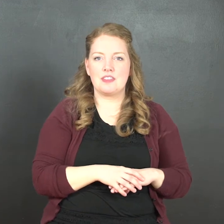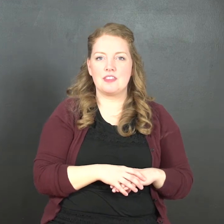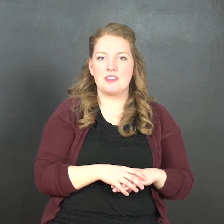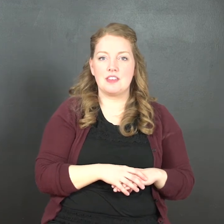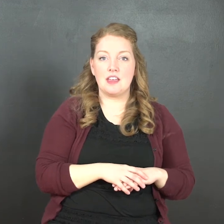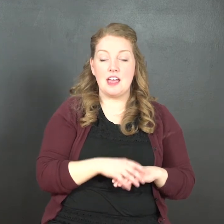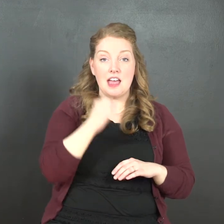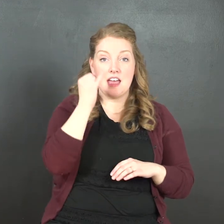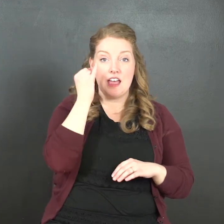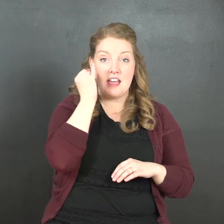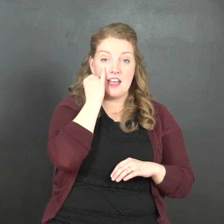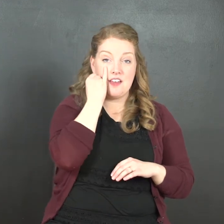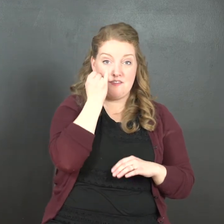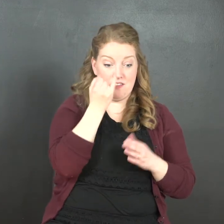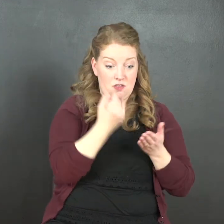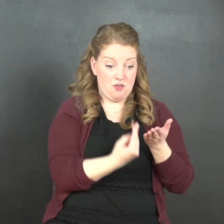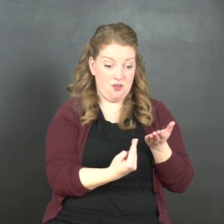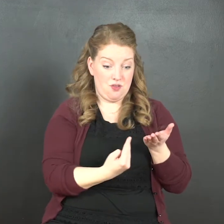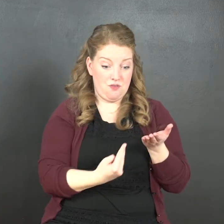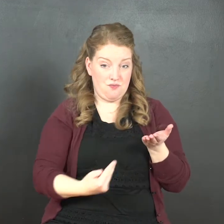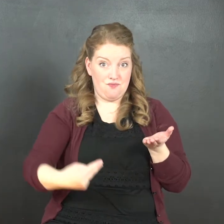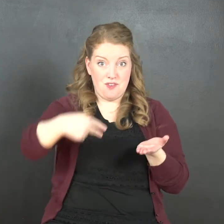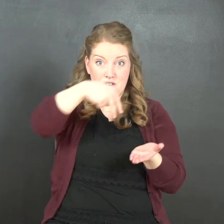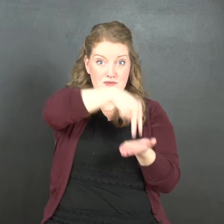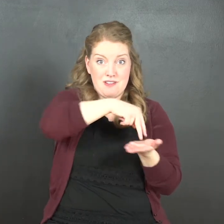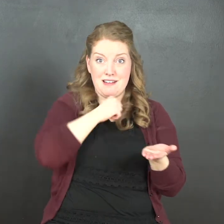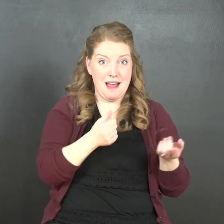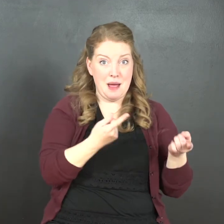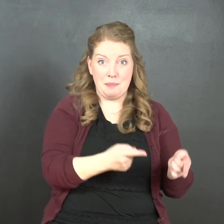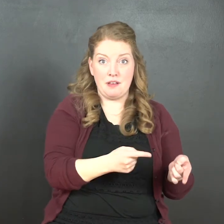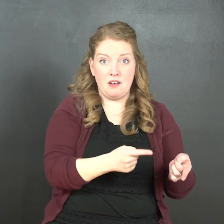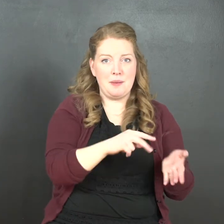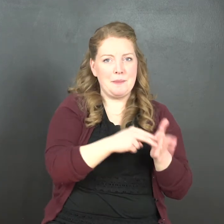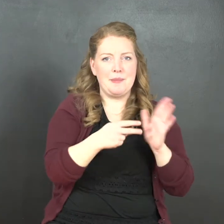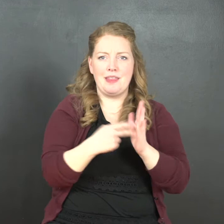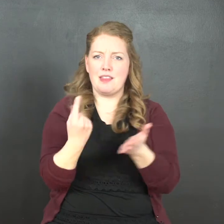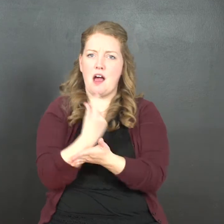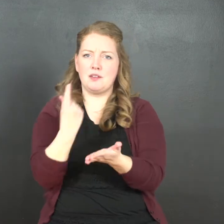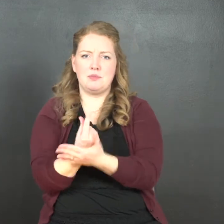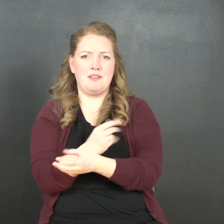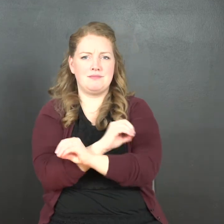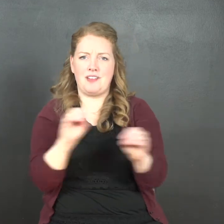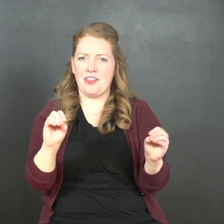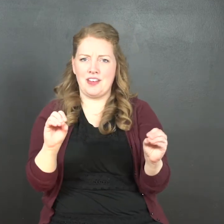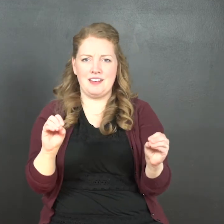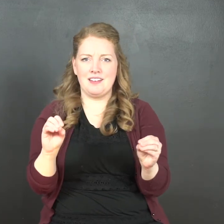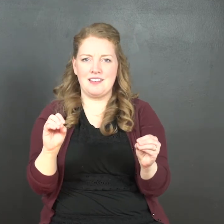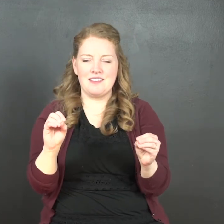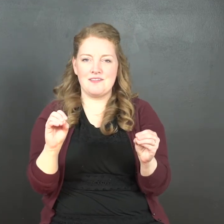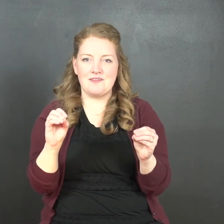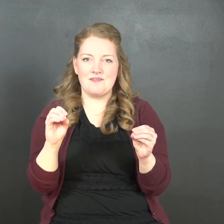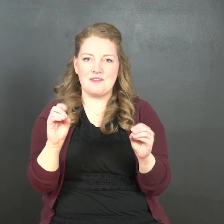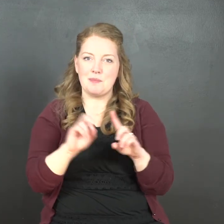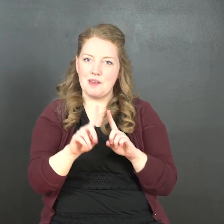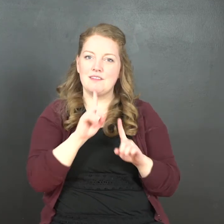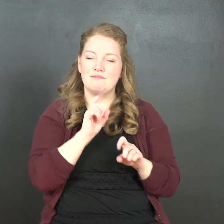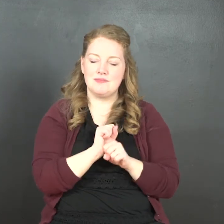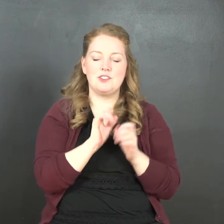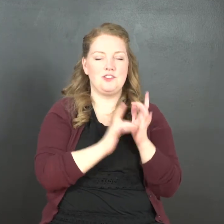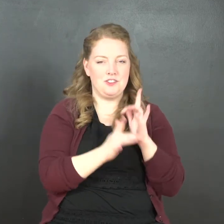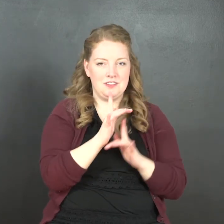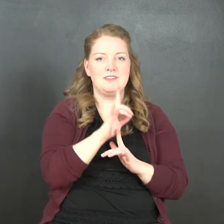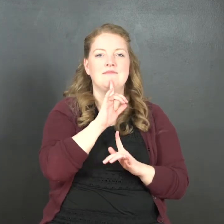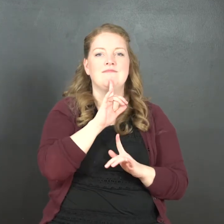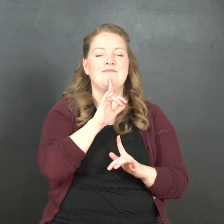good news. It's only bad news, right? Because it ends at a tomb, and there is no hope in that. But the fact that Jesus is